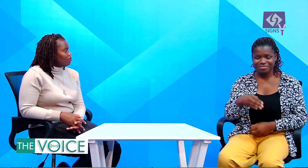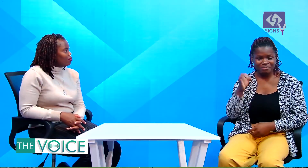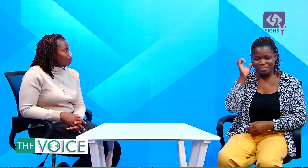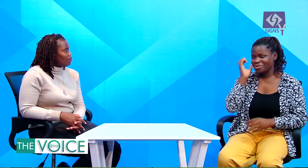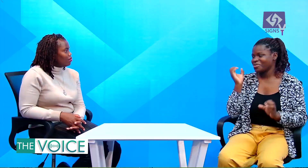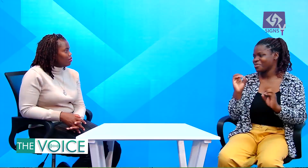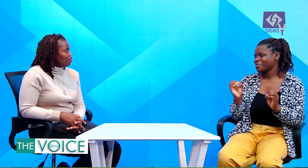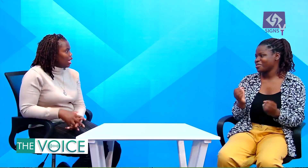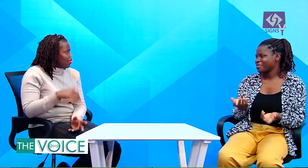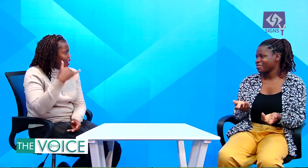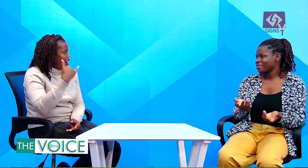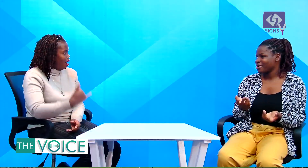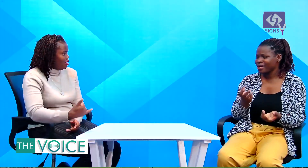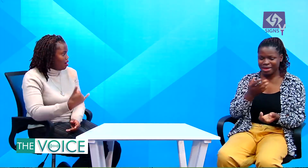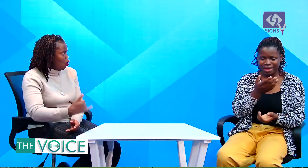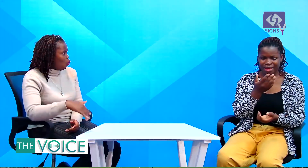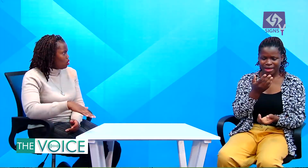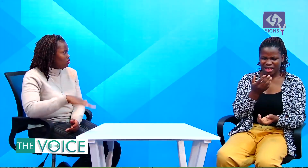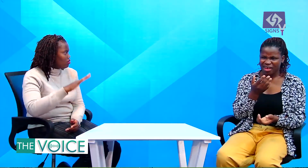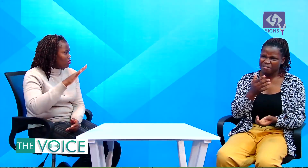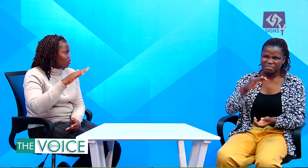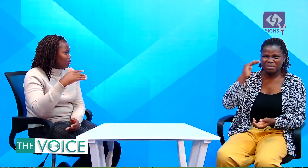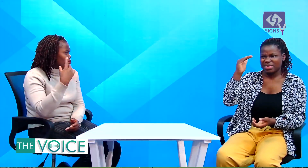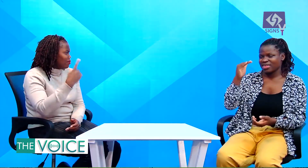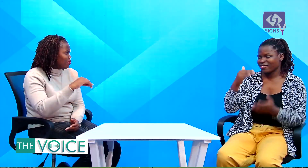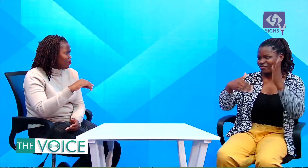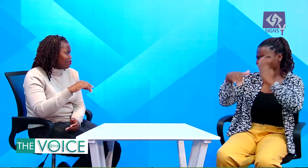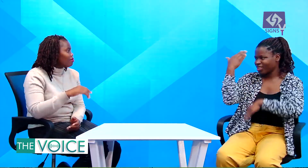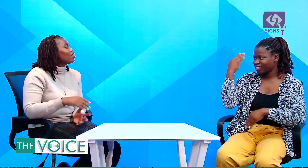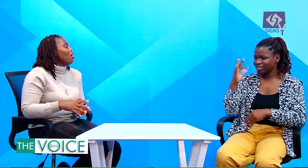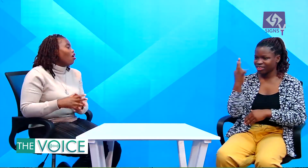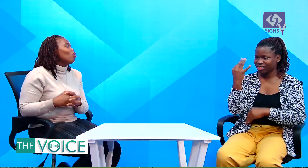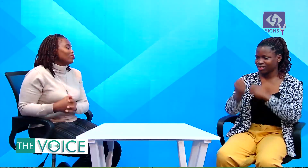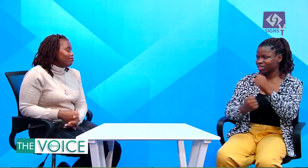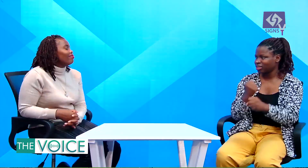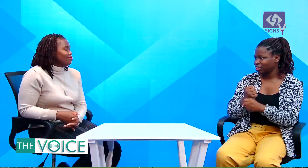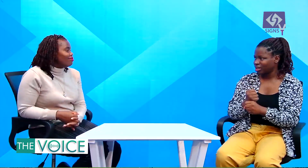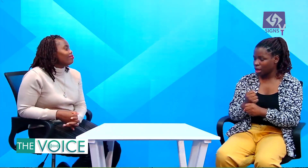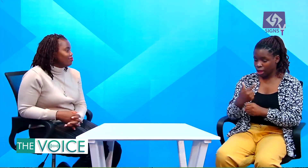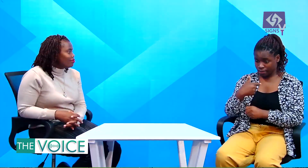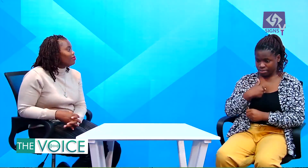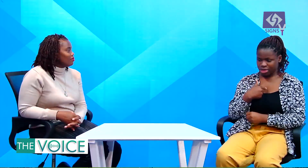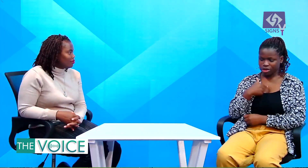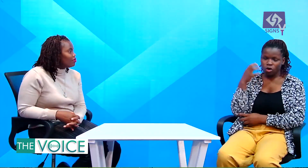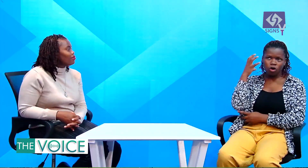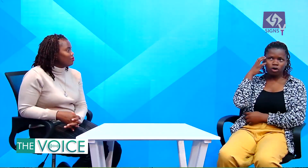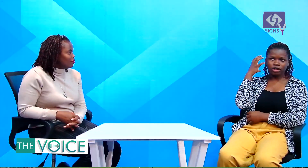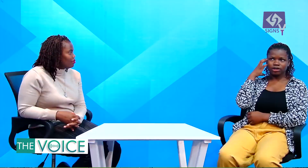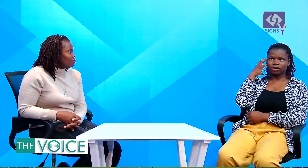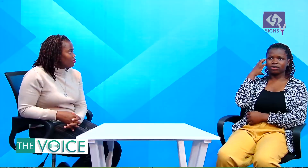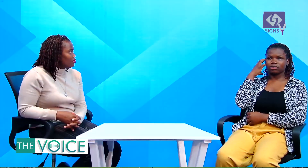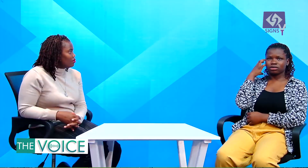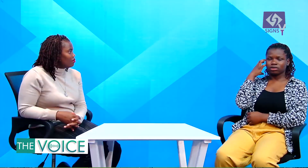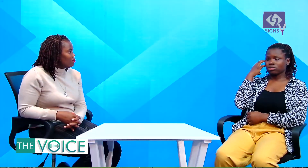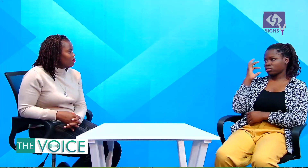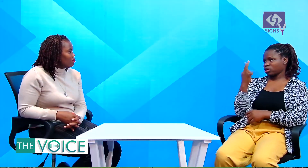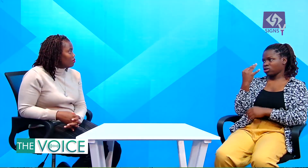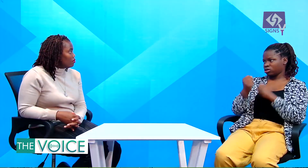able to teach them basic communication of using sign language. Are they younger than you? Yeah, my siblings, they're older than